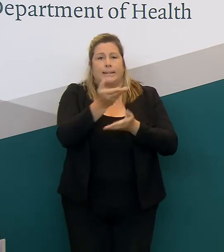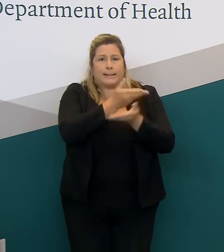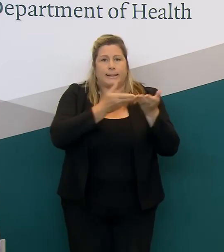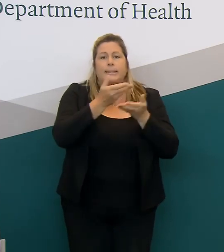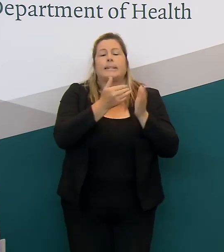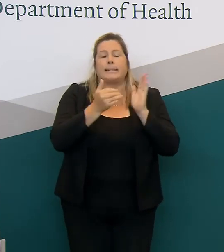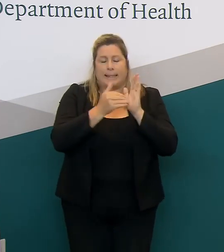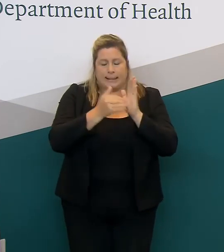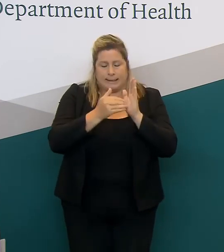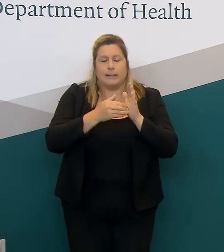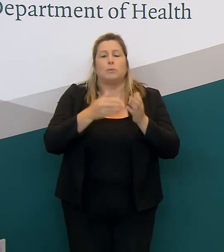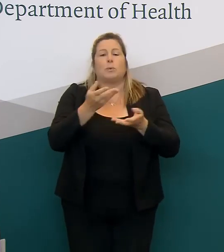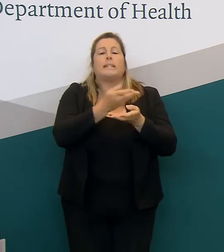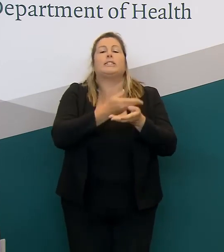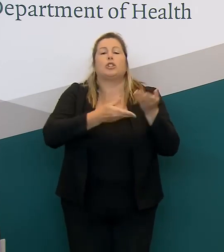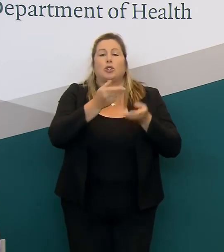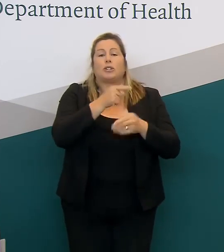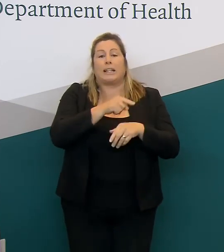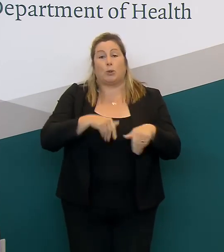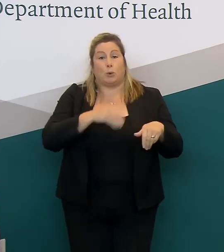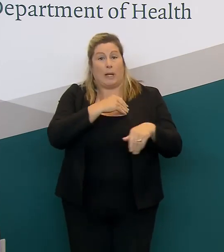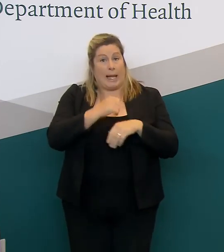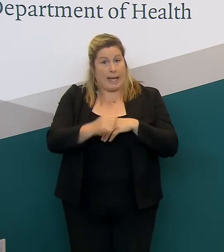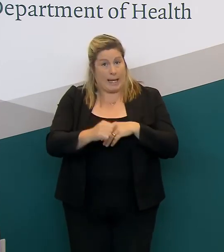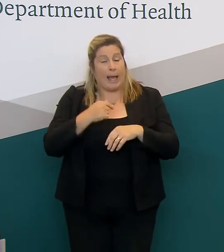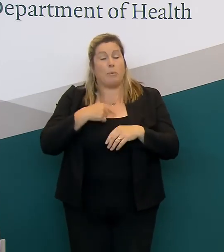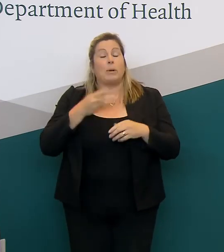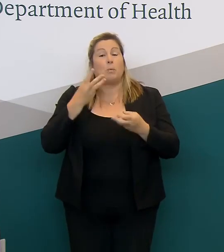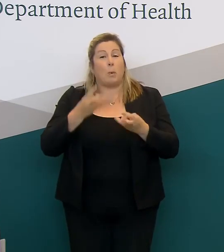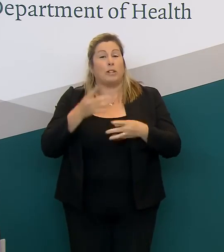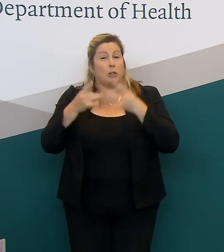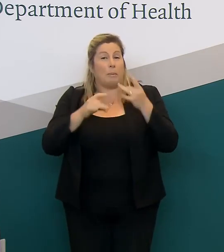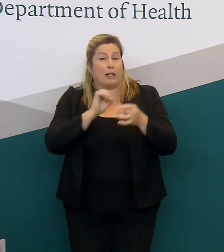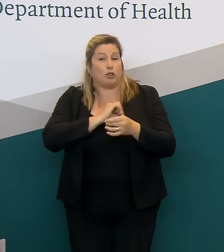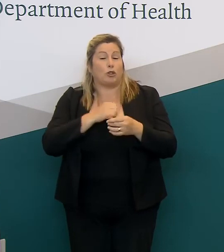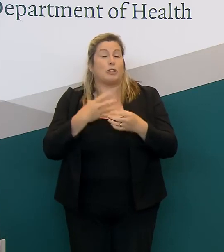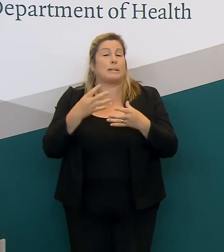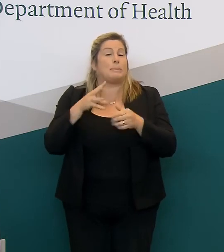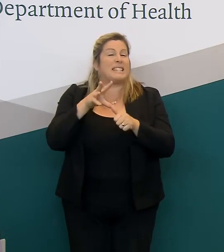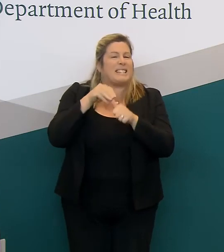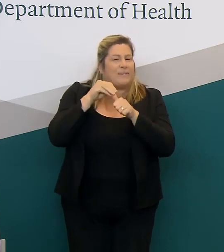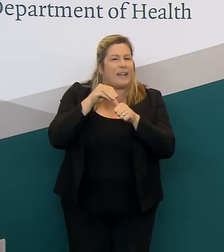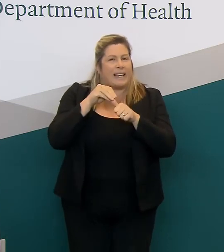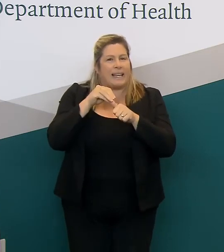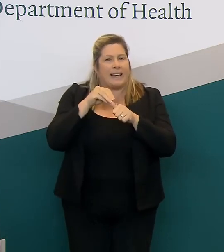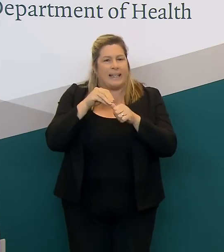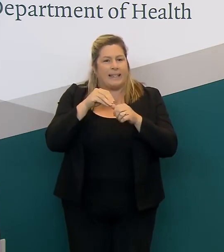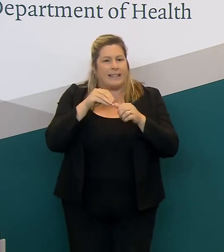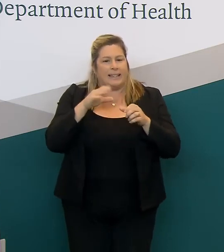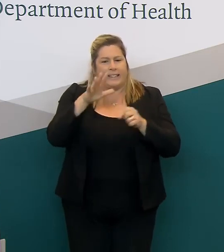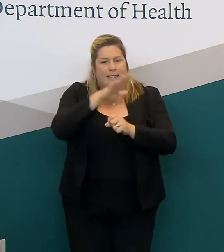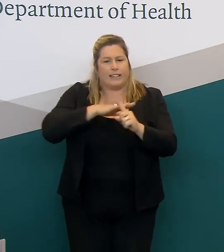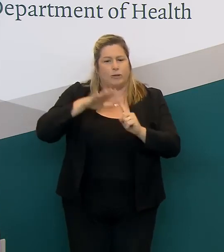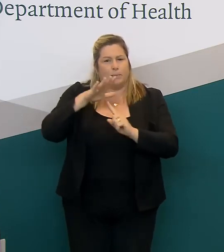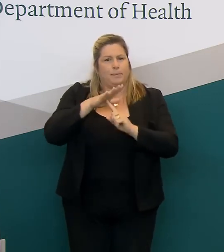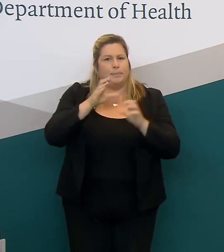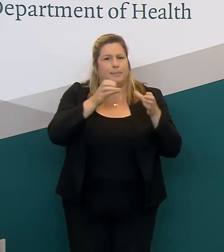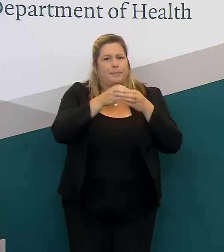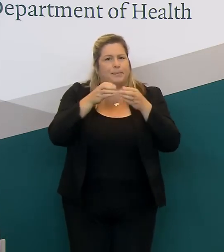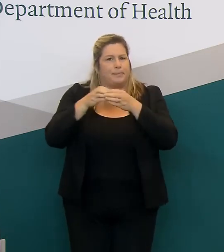testing in particular settings, but make best use of that particular